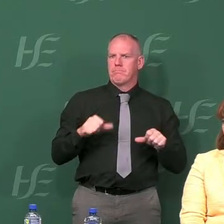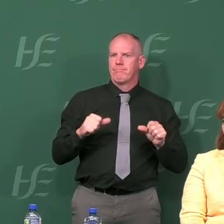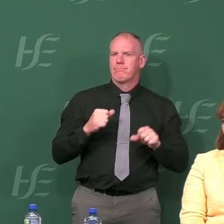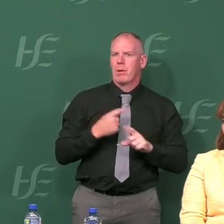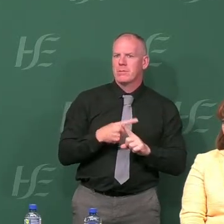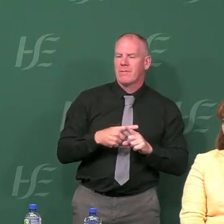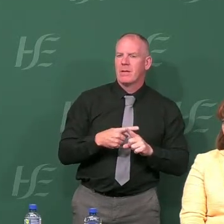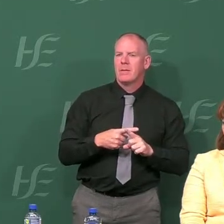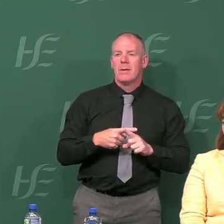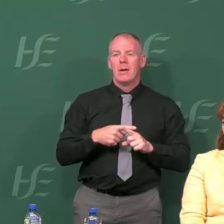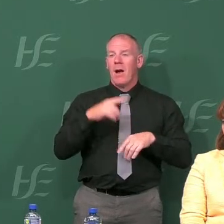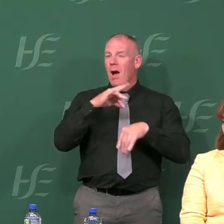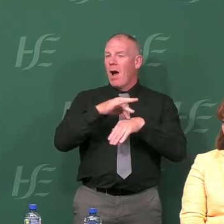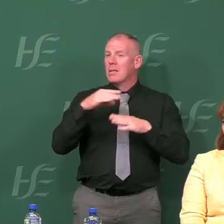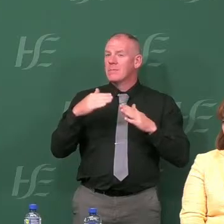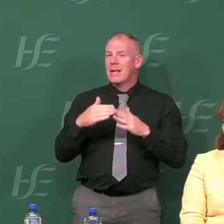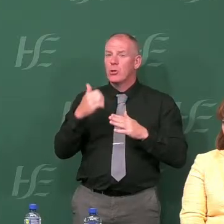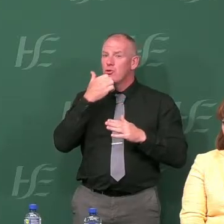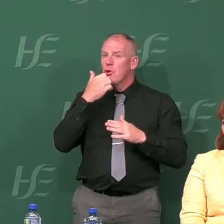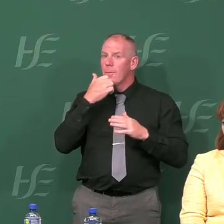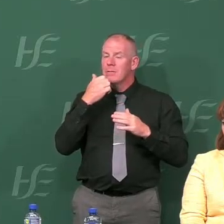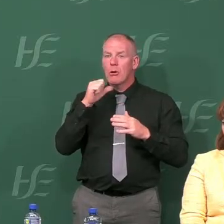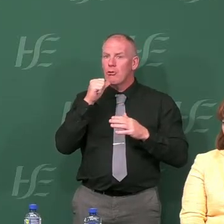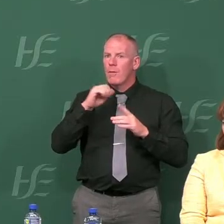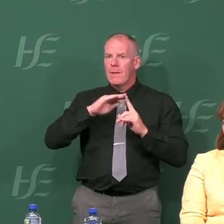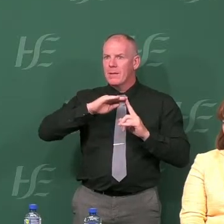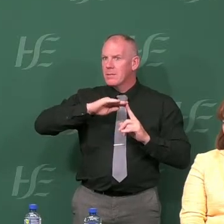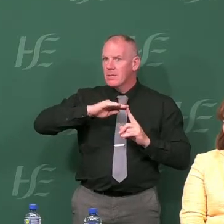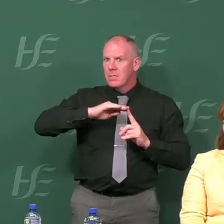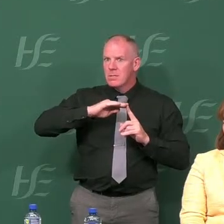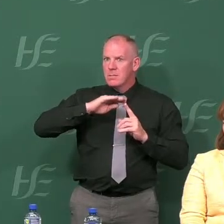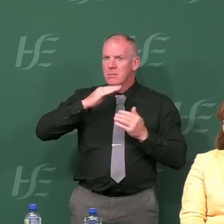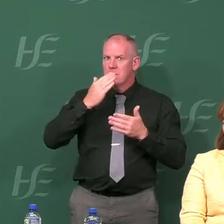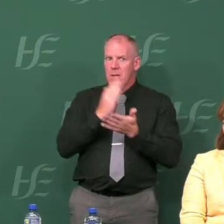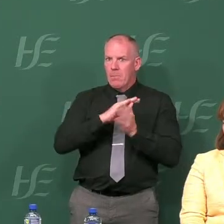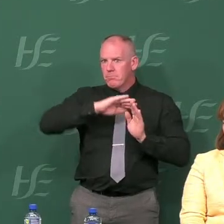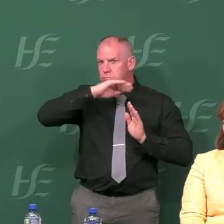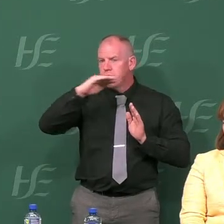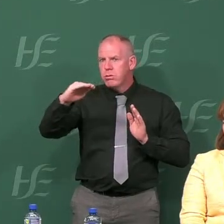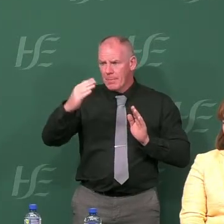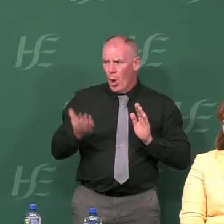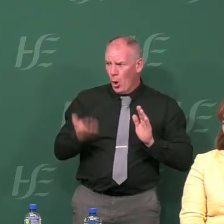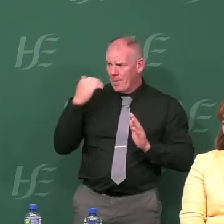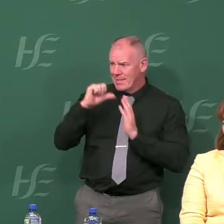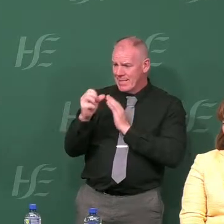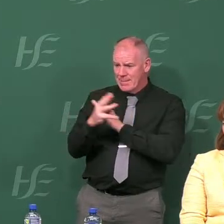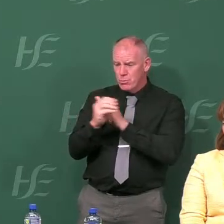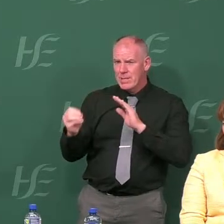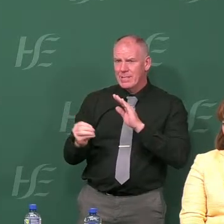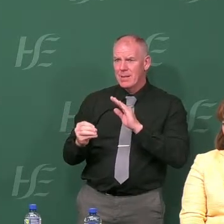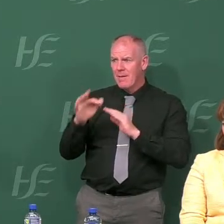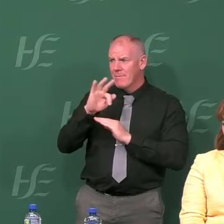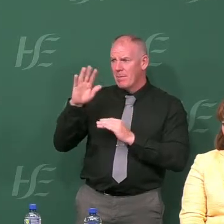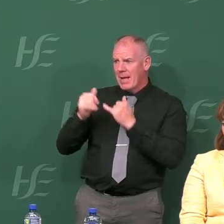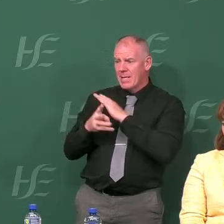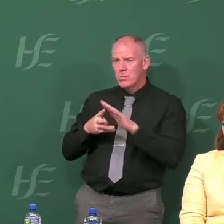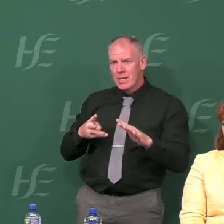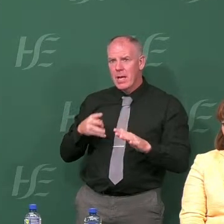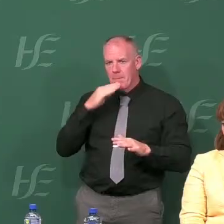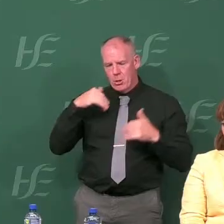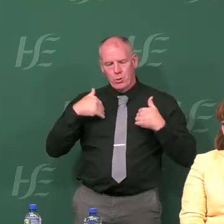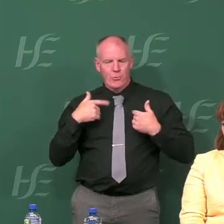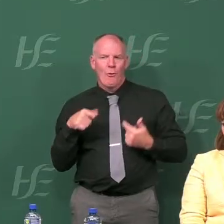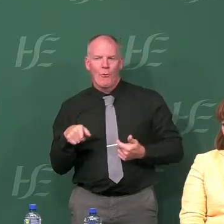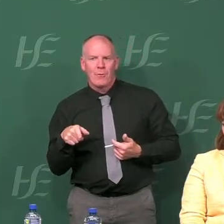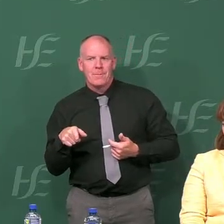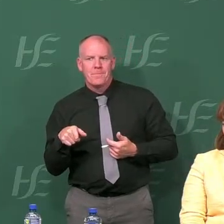hospitalisations haven't plateaued. Our hospitalisations are actually growing, 60% up in last week. So that, from HSE perspective, is a cause of concern for